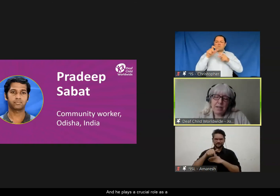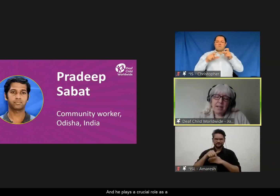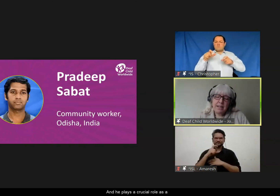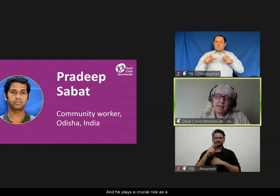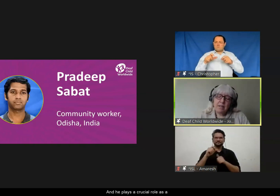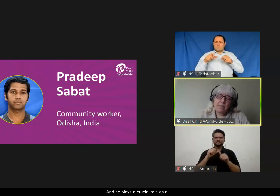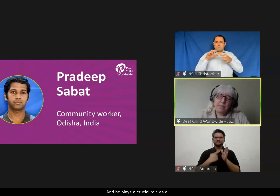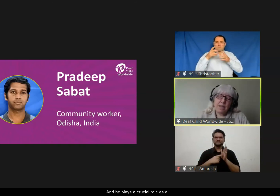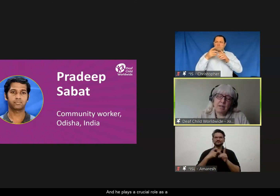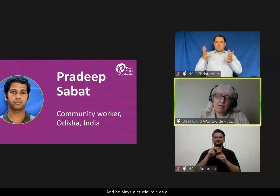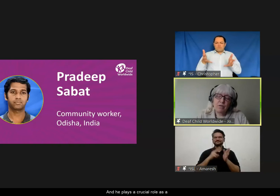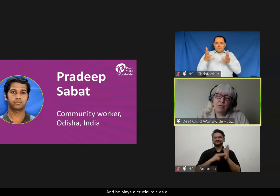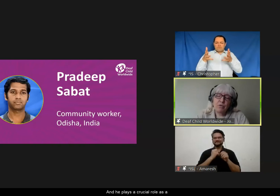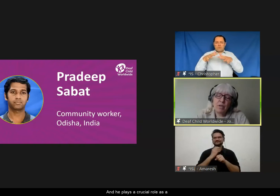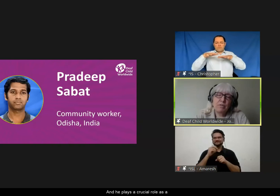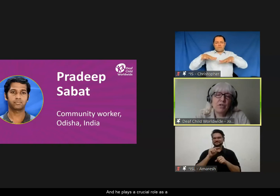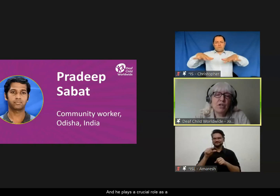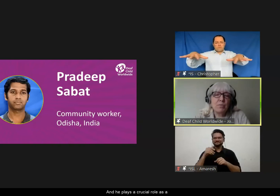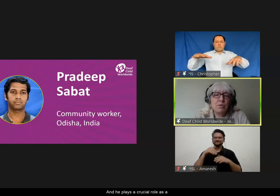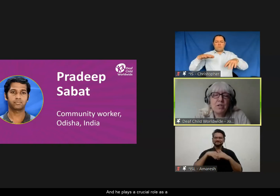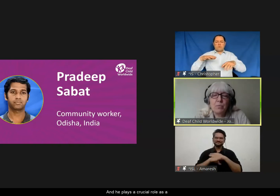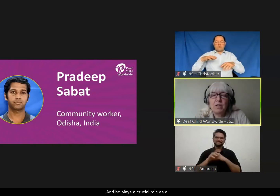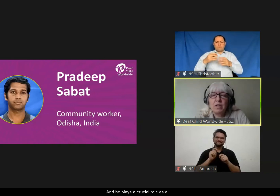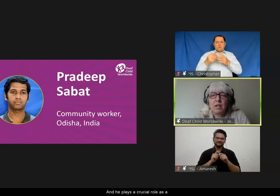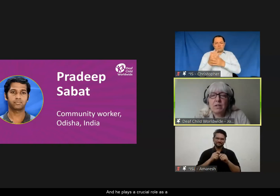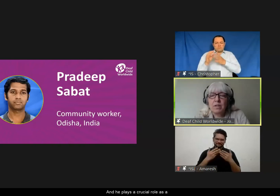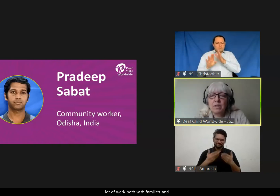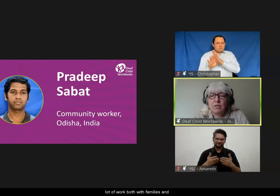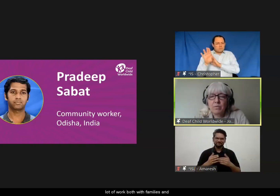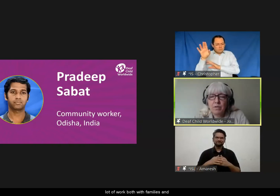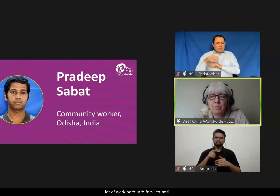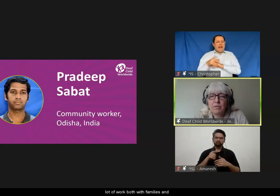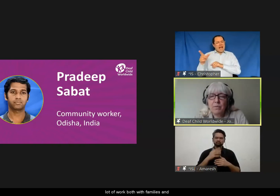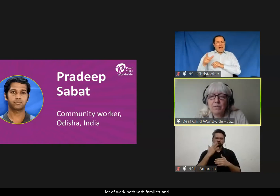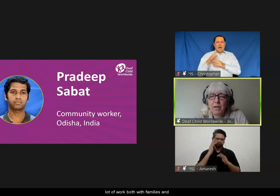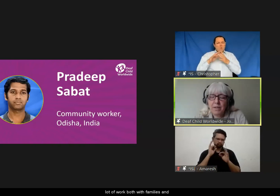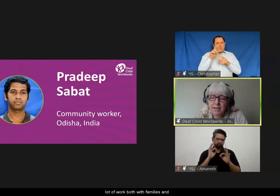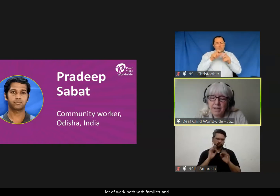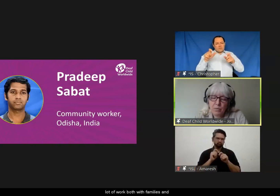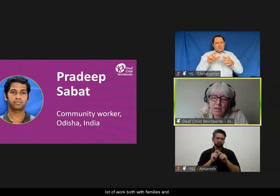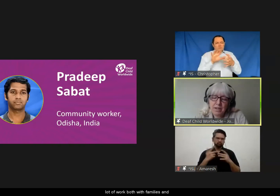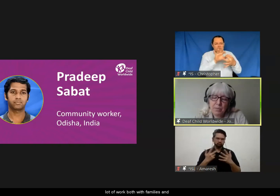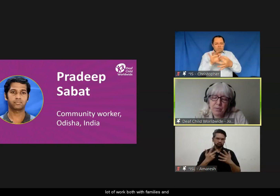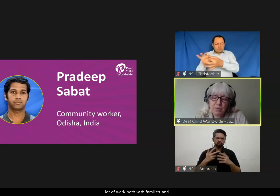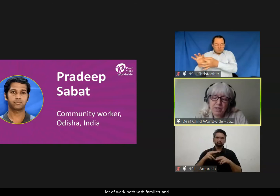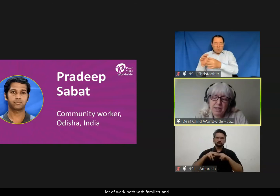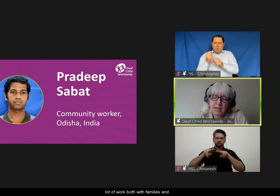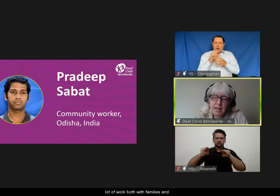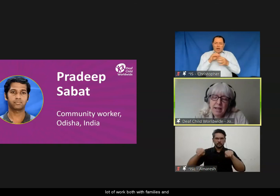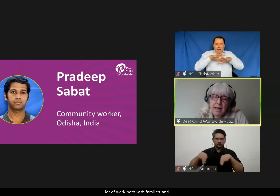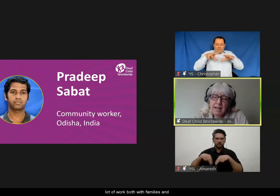he plays a crucial role as a community worker, doing a lot of work both with families and the wider